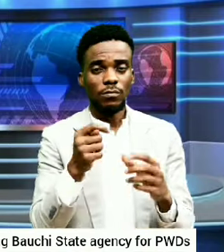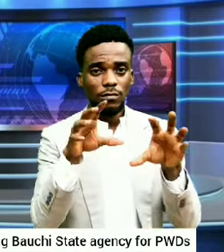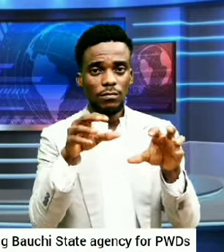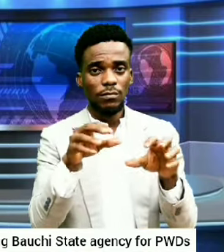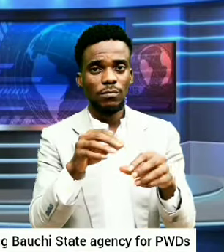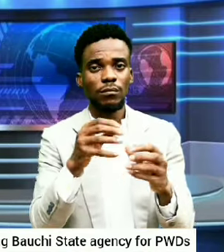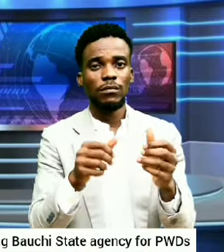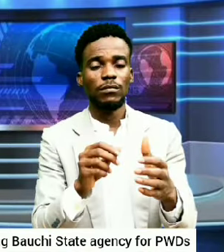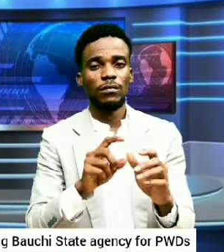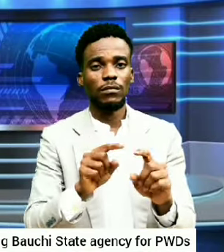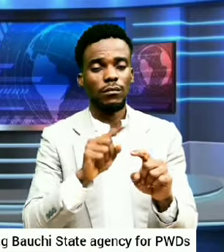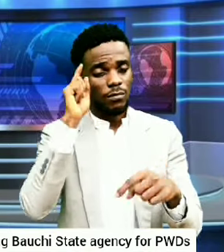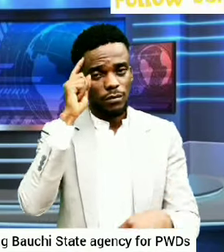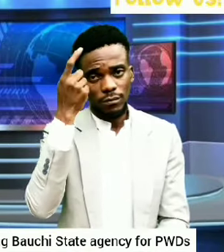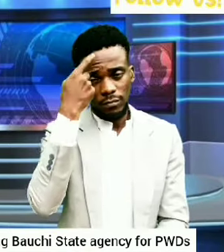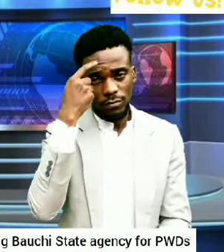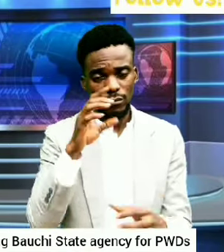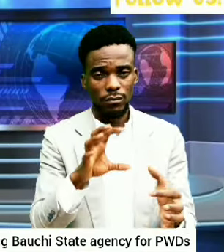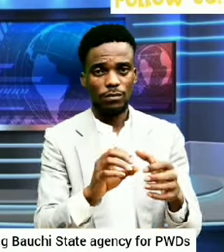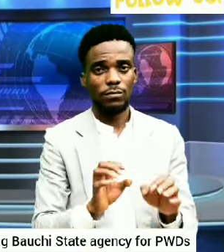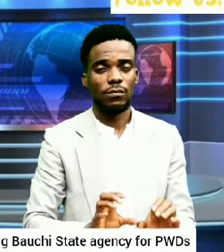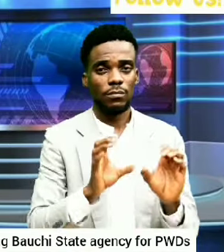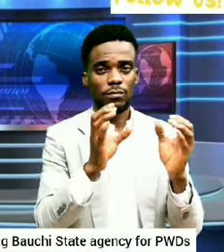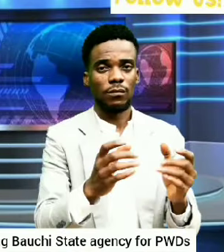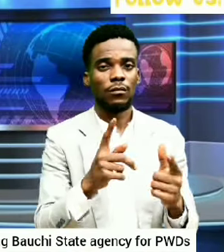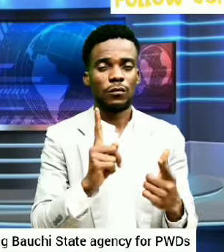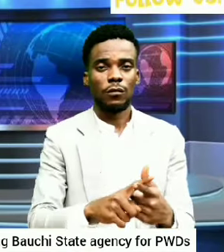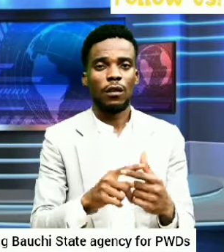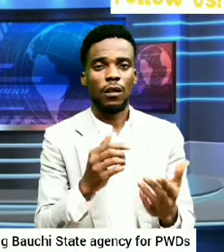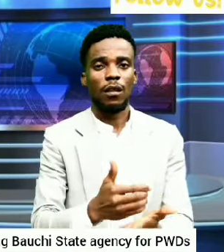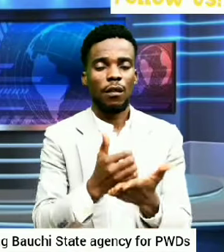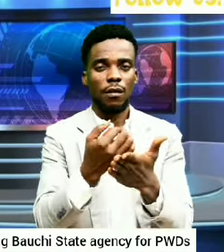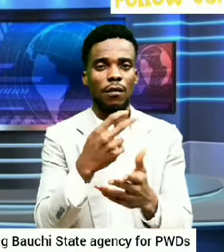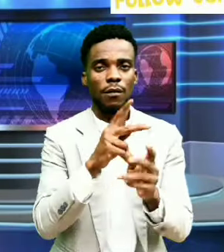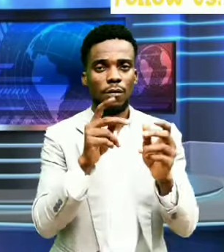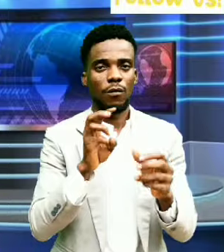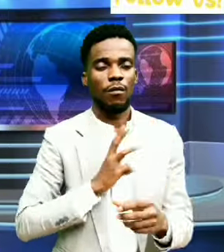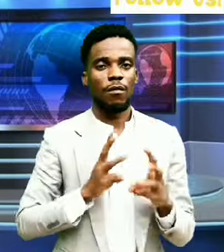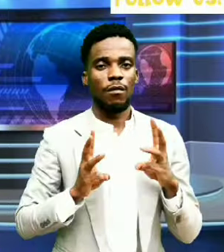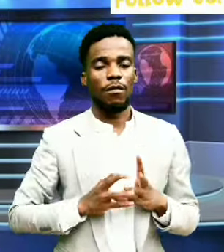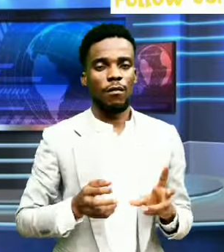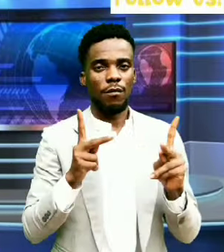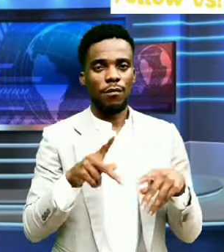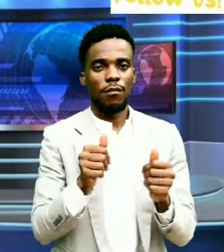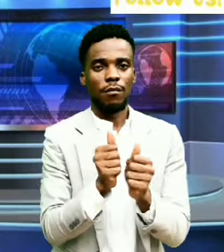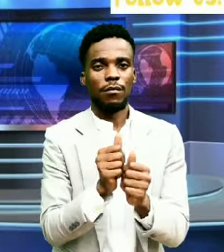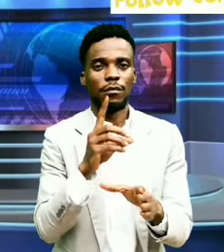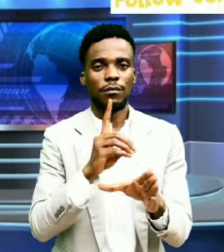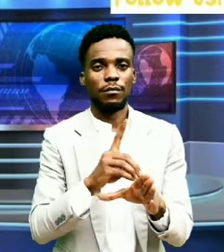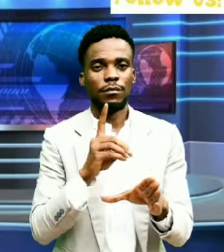commitment toward alleviating the welfare of persons with disabilities.